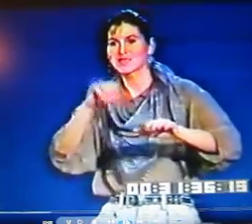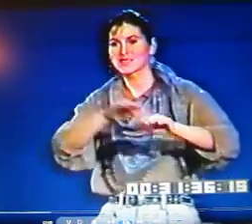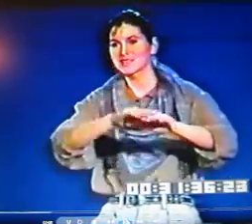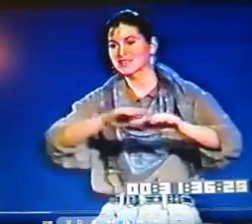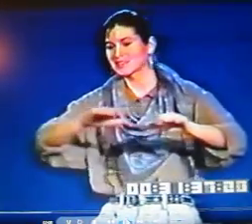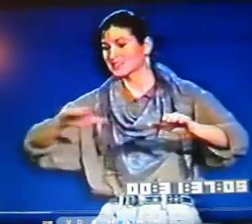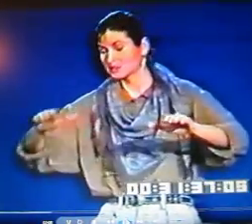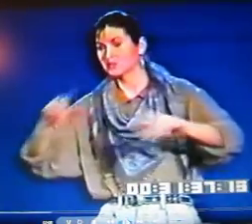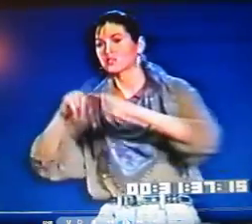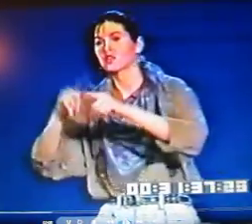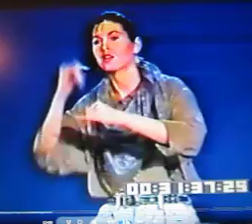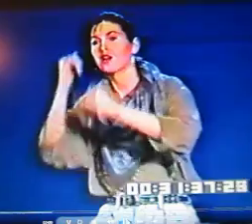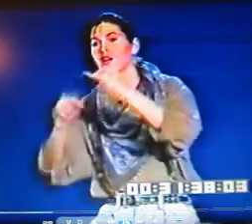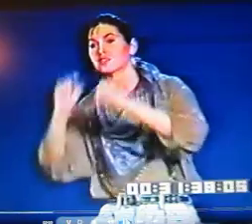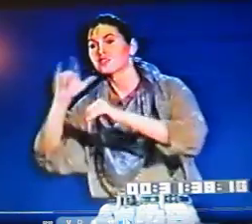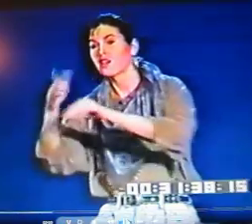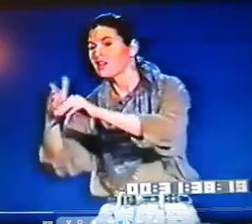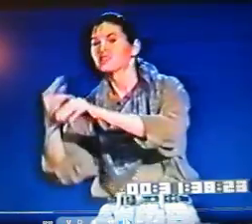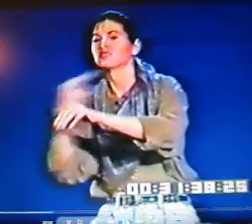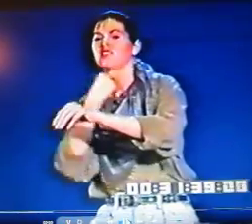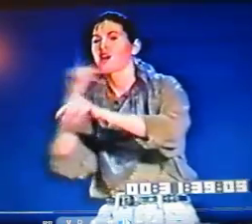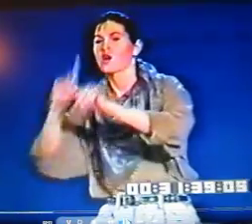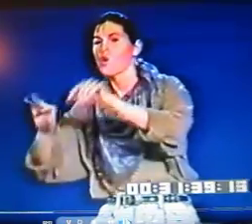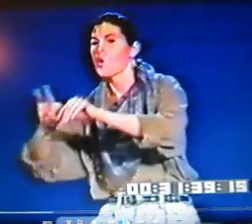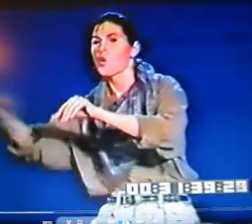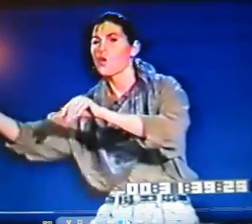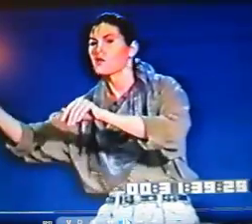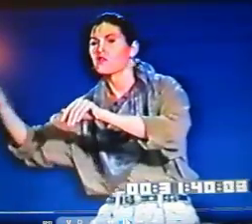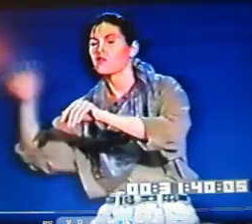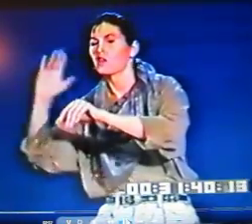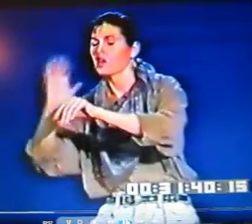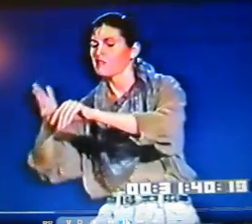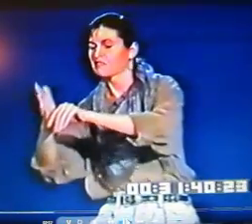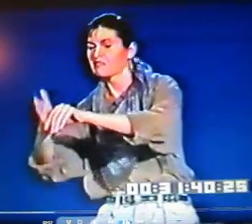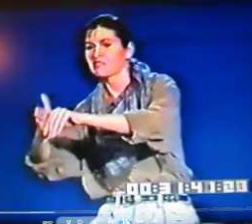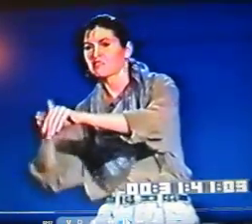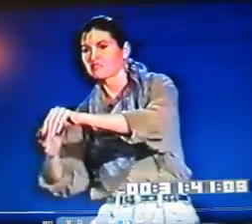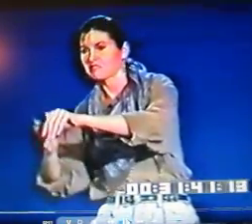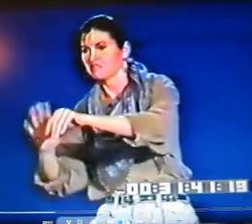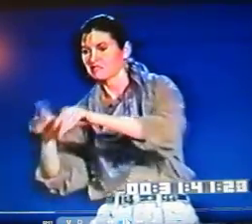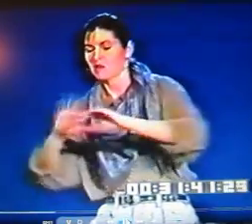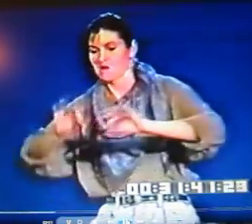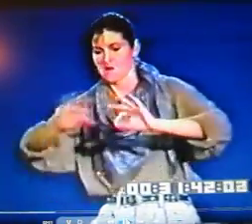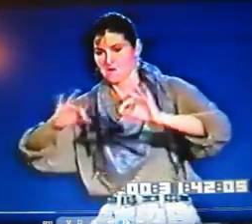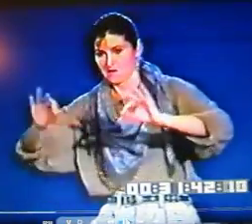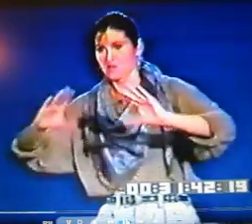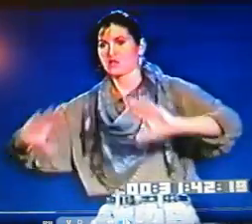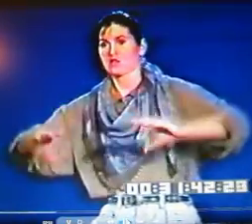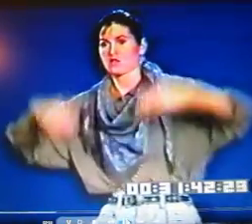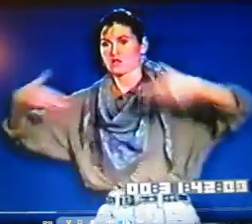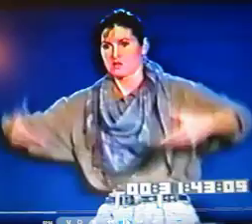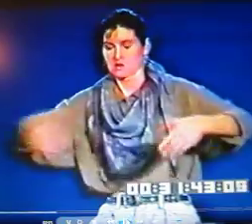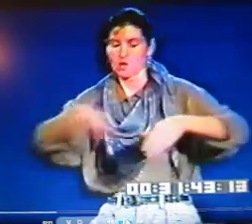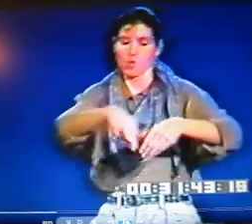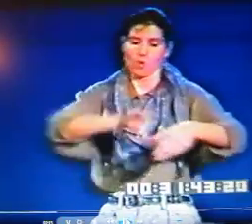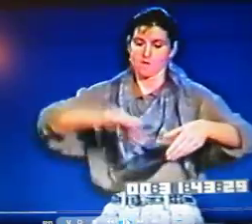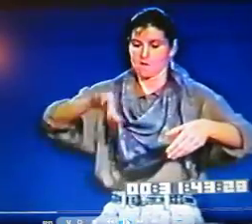the salmon. We want it to be very smooth. Part of the skin may get stuck by the tail, but it's okay. We're just going to leave that for